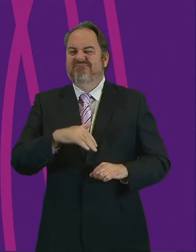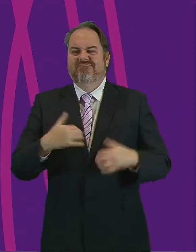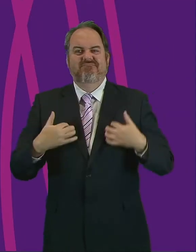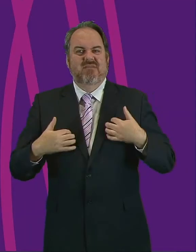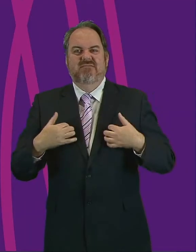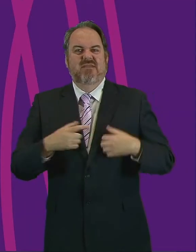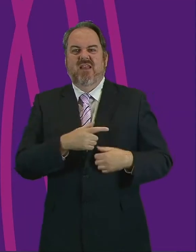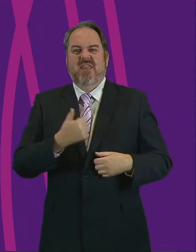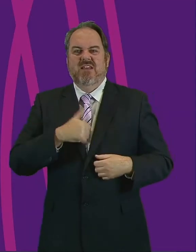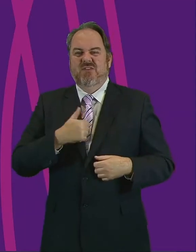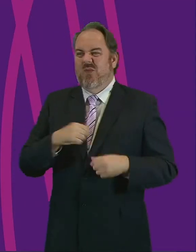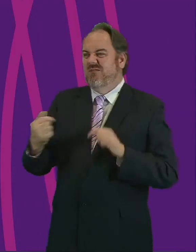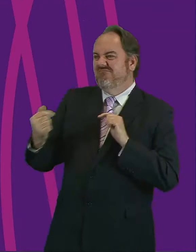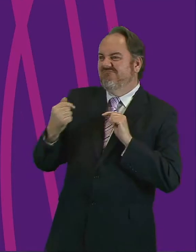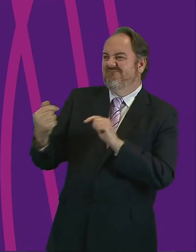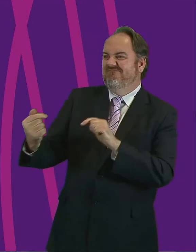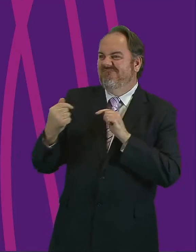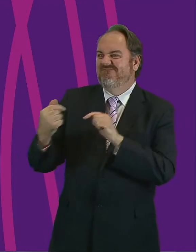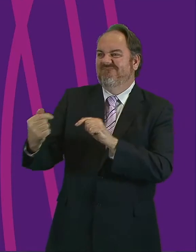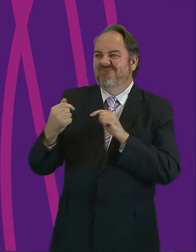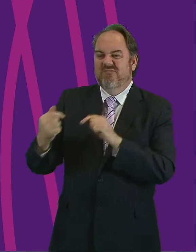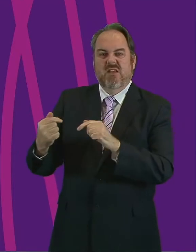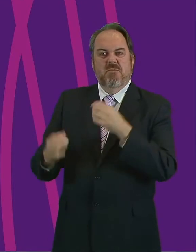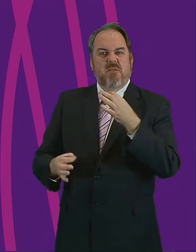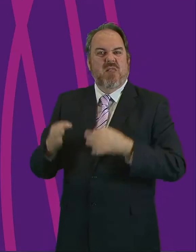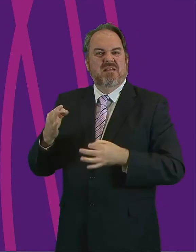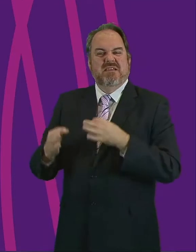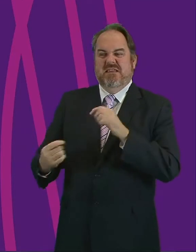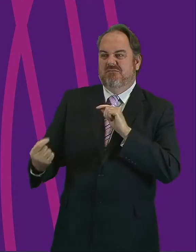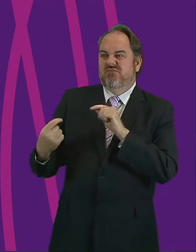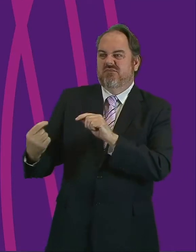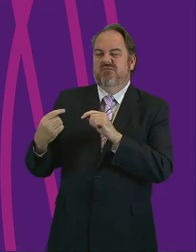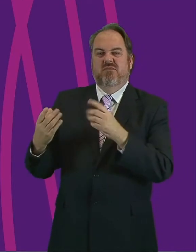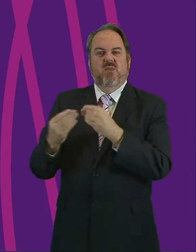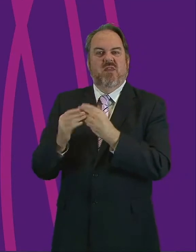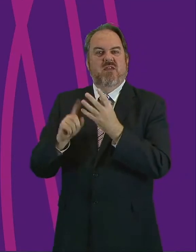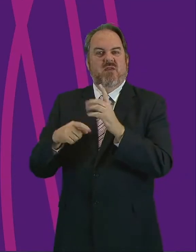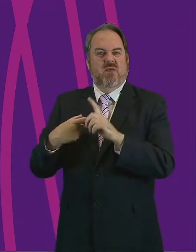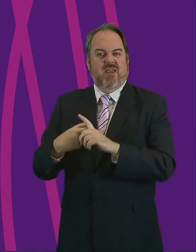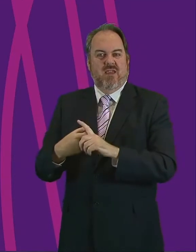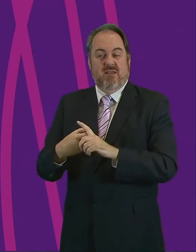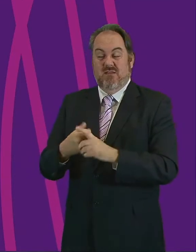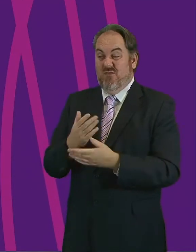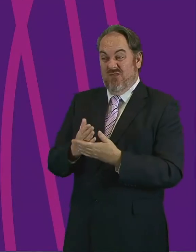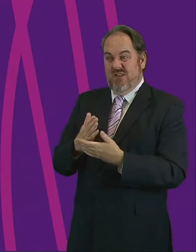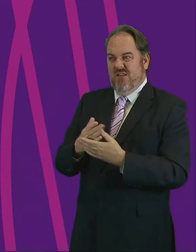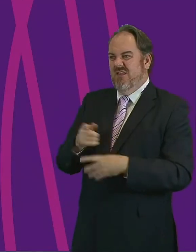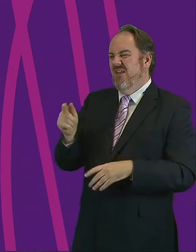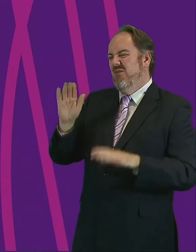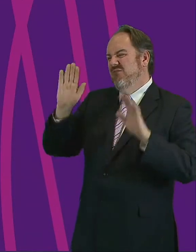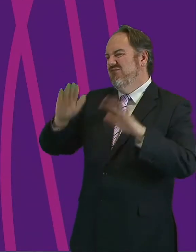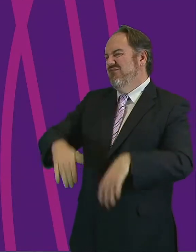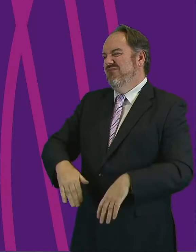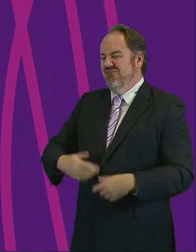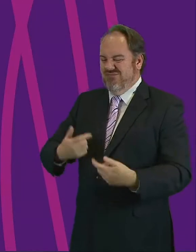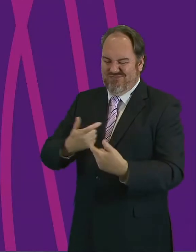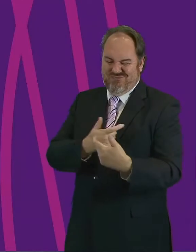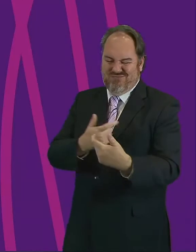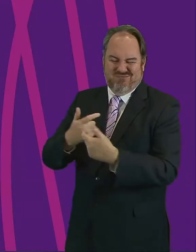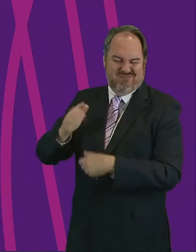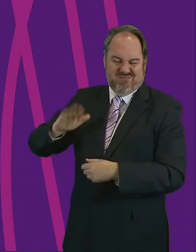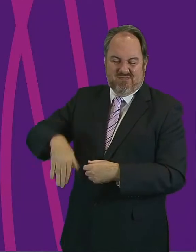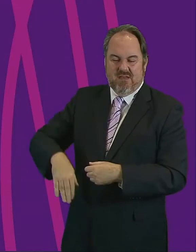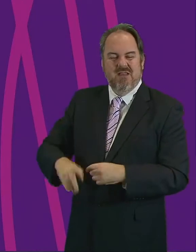playing tribal constitutional politics. So, will the Finance Secretary now play